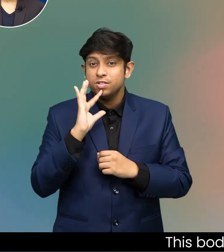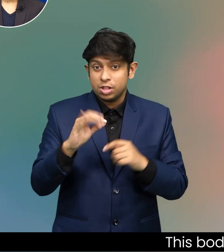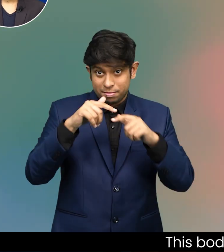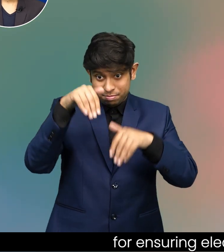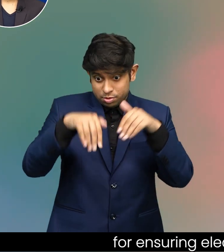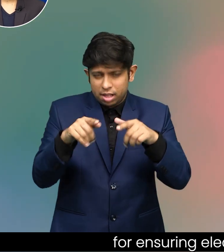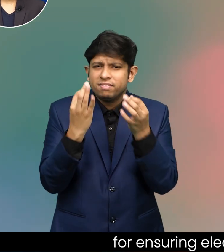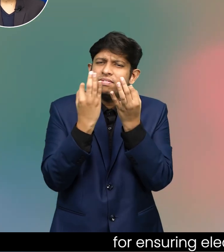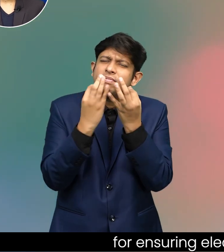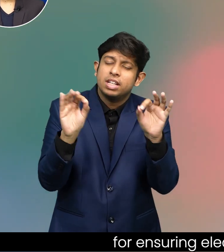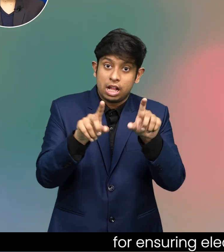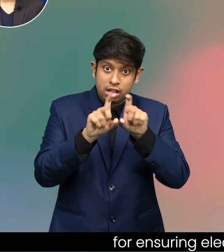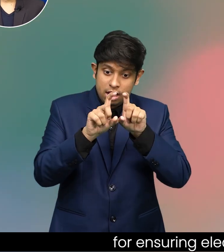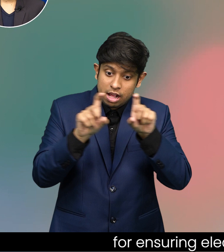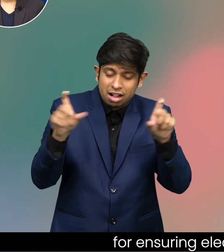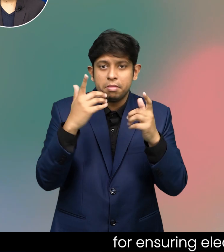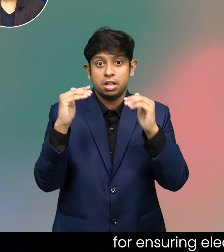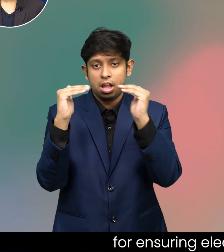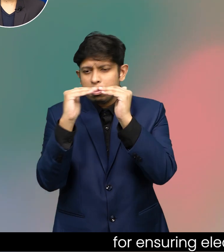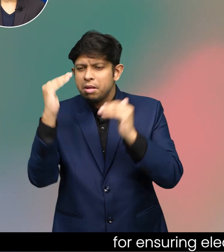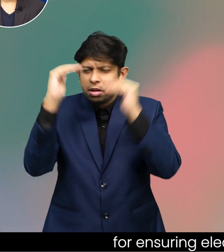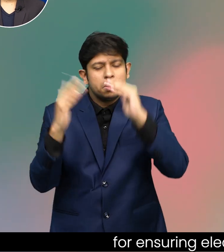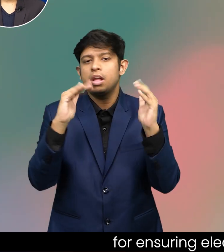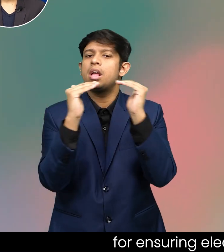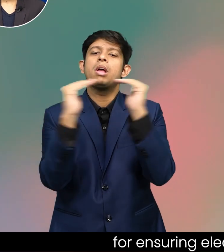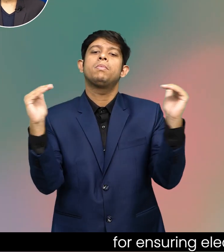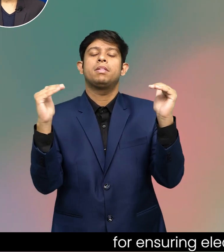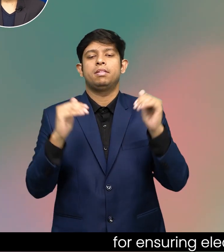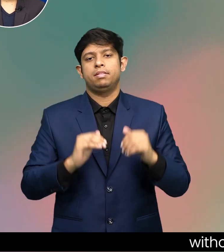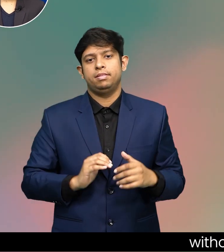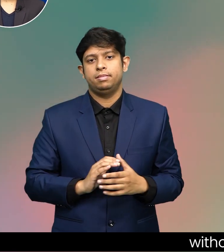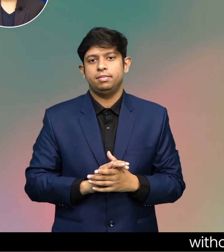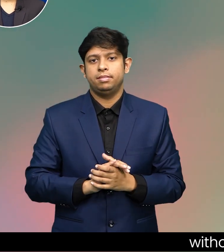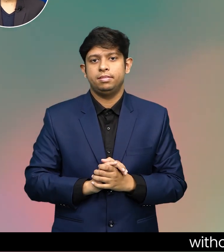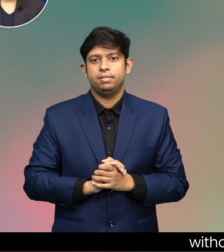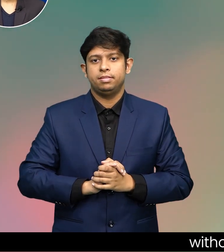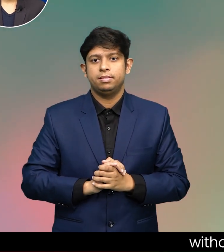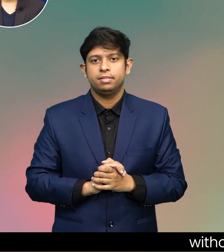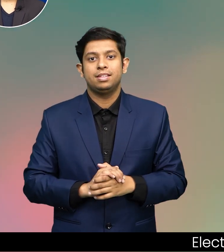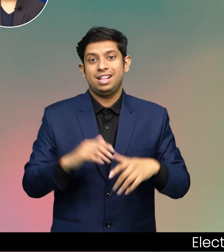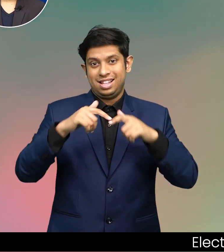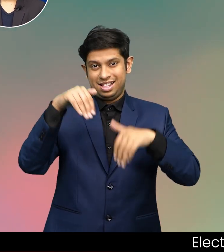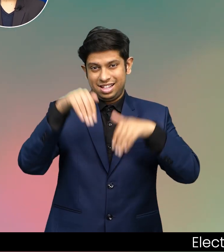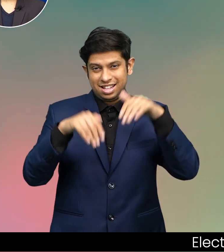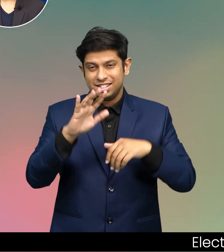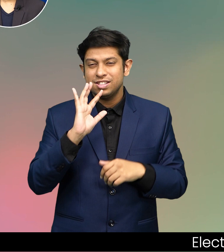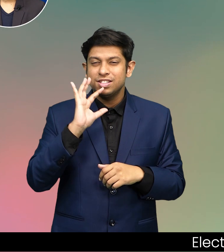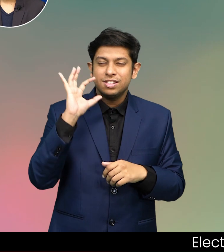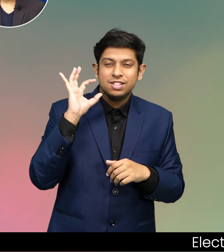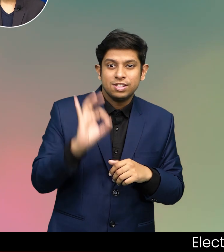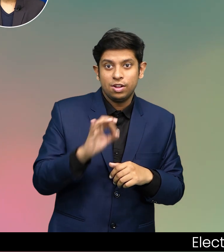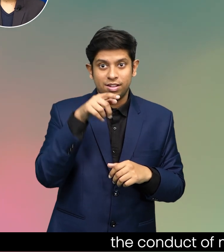is responsible for ensuring elections are free and fair without any bias.